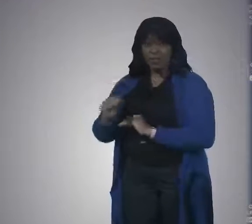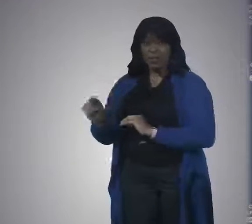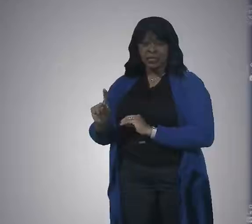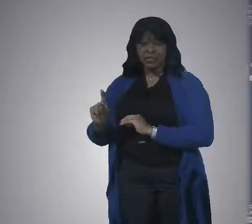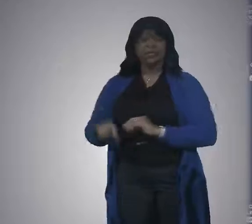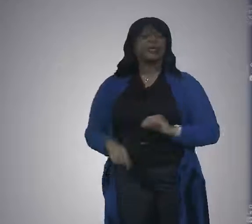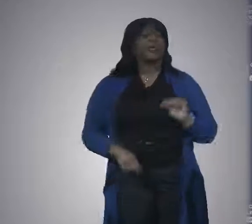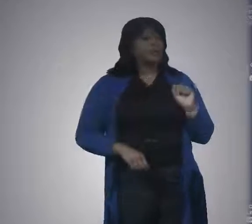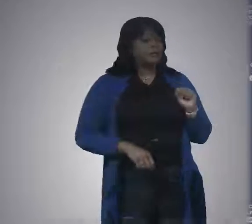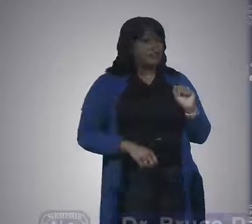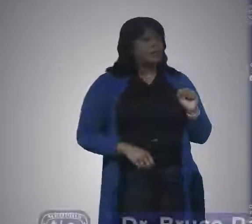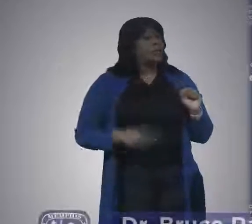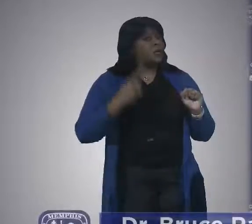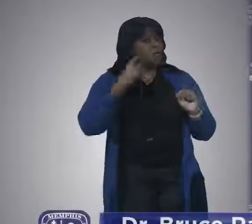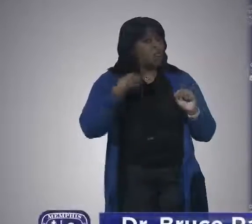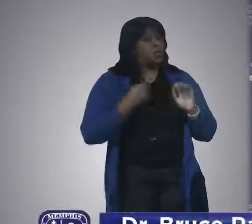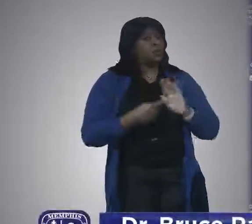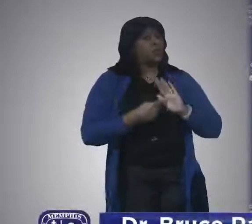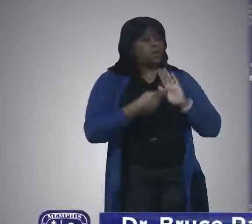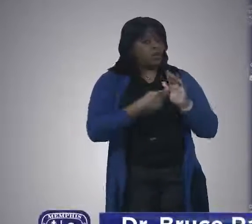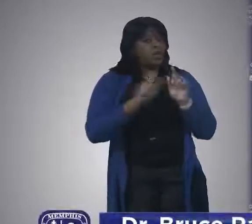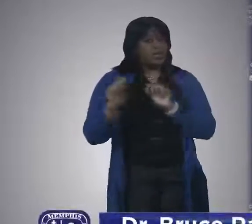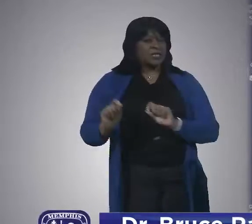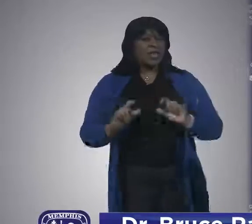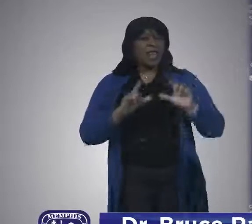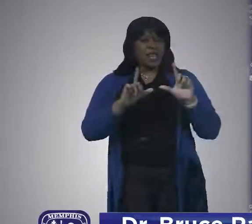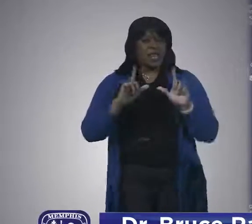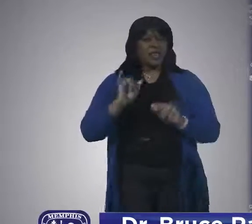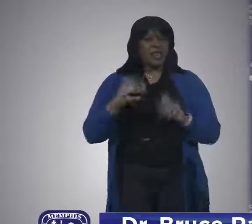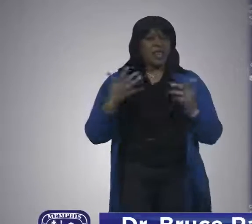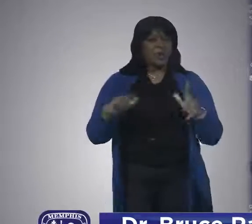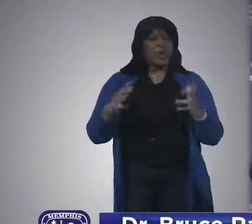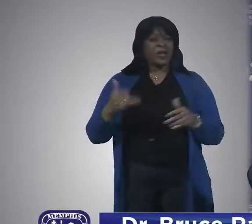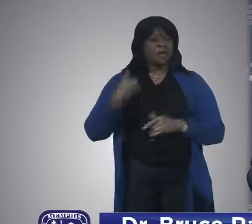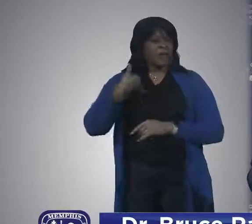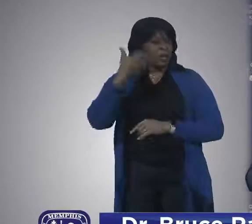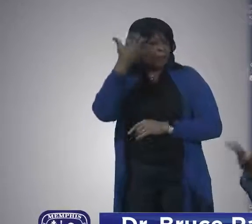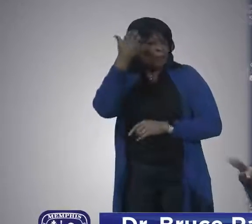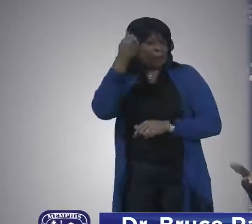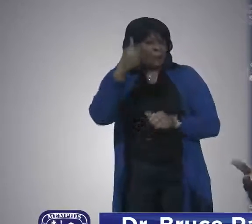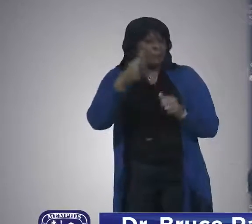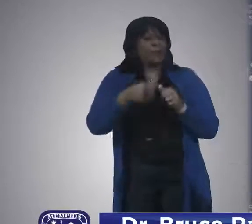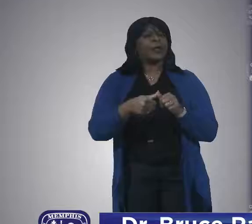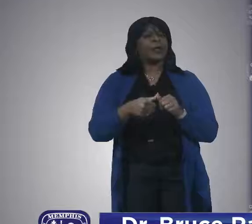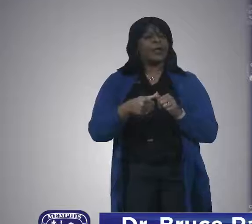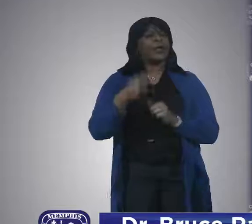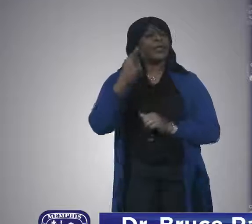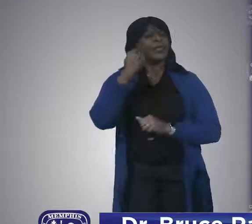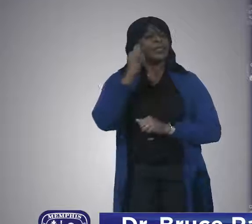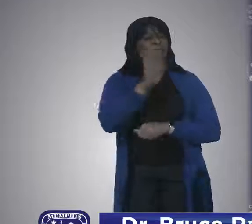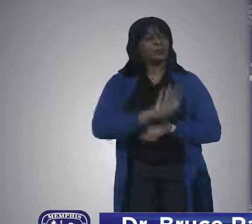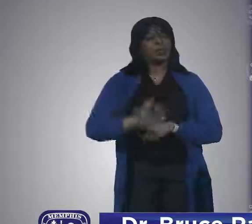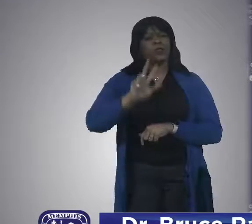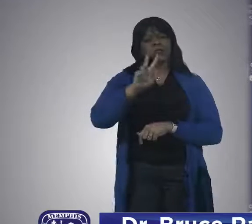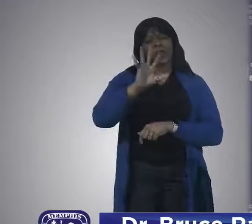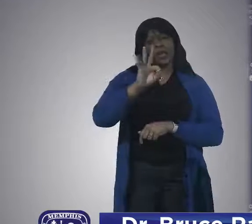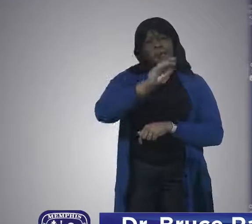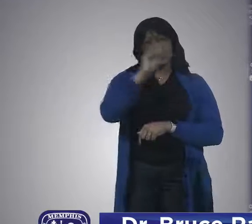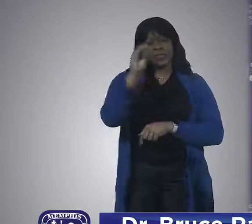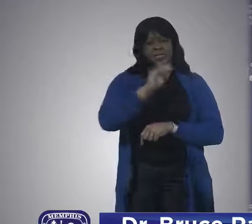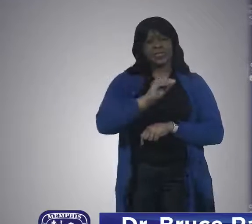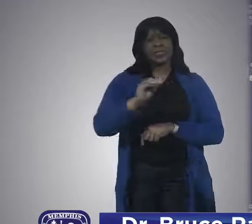Thanks. yeah, I think we showed a slide to that, and if my memory just off my head, I think it's around 39%